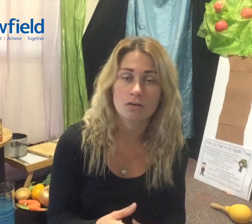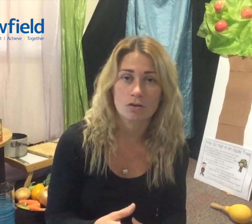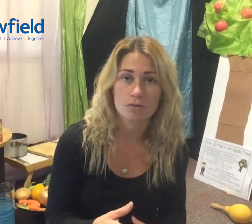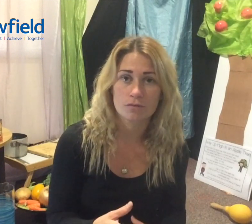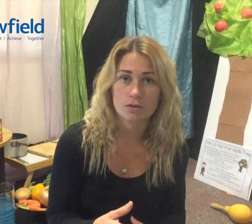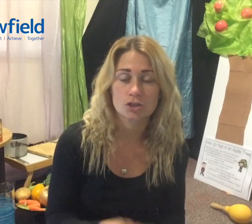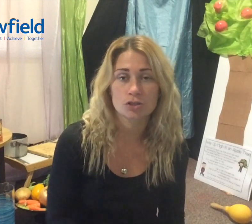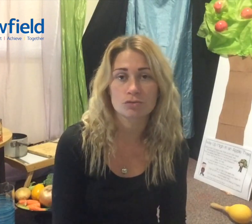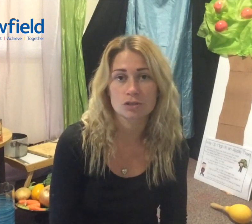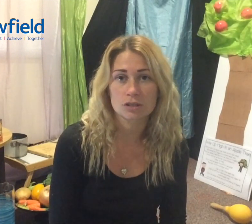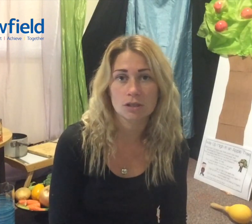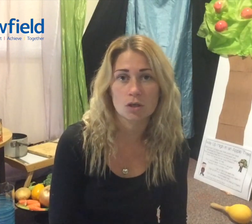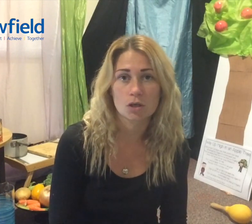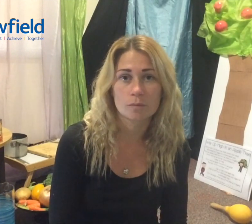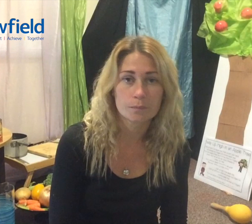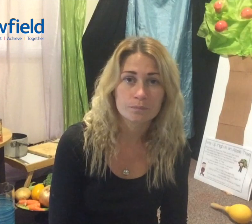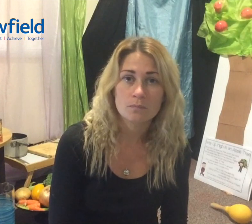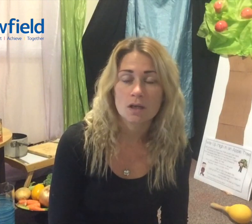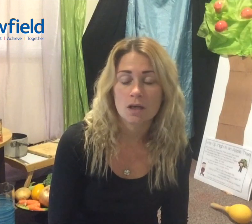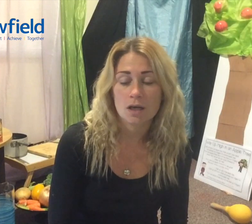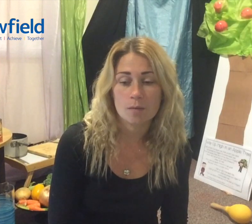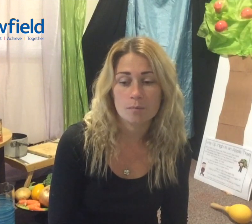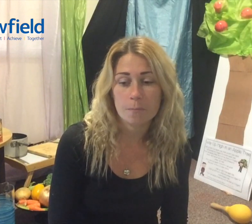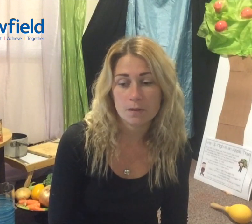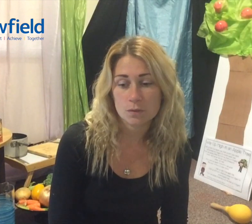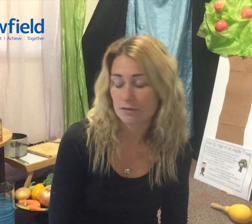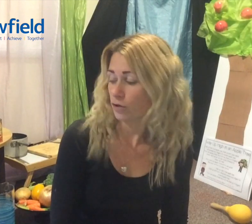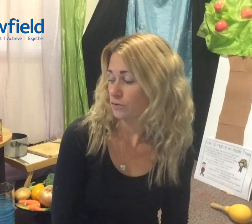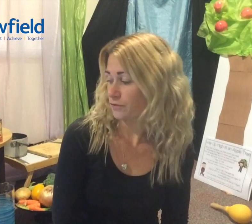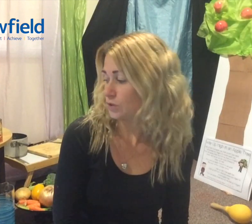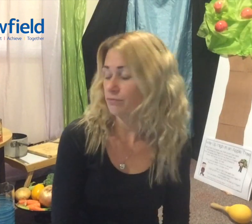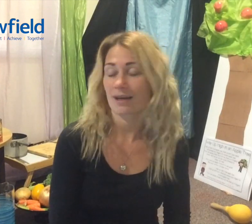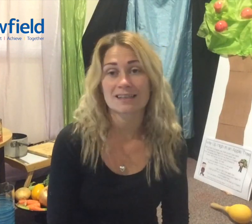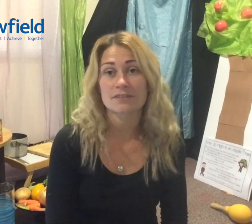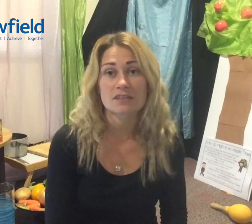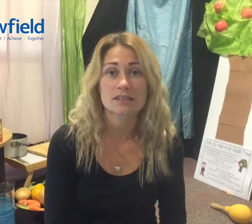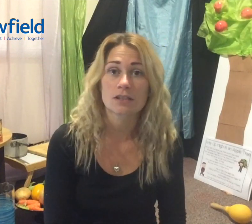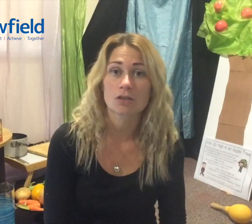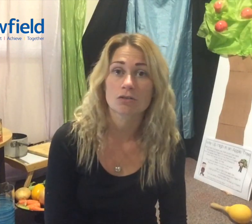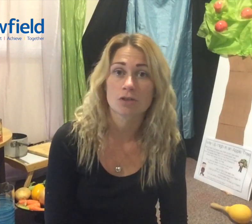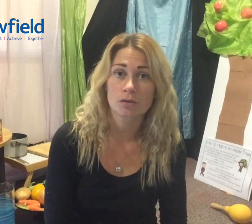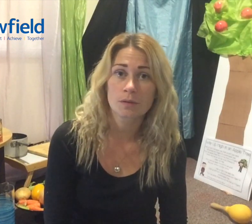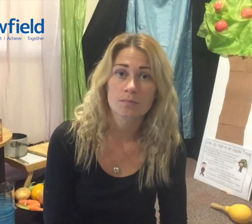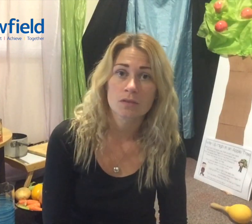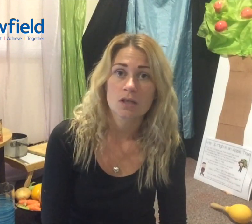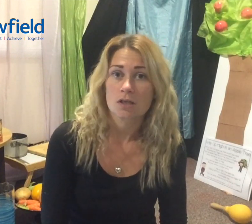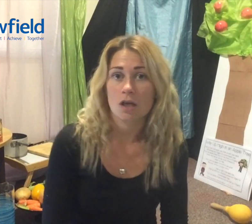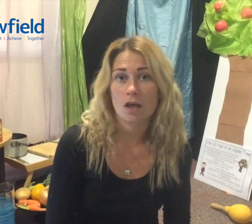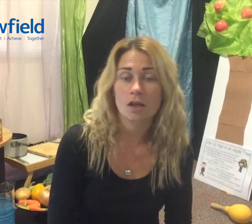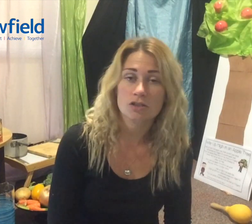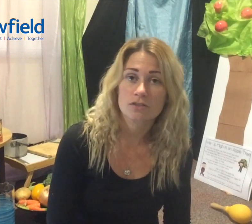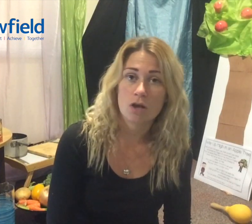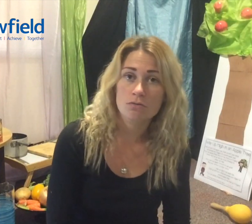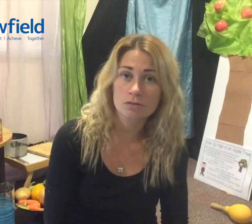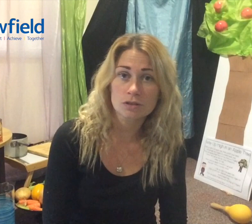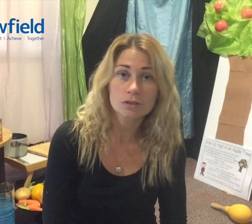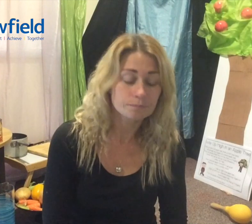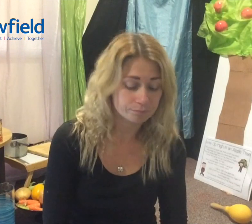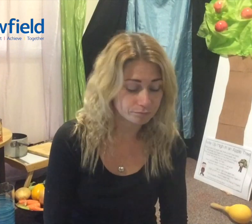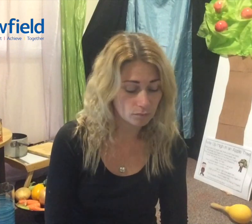home for those children still at home. So it involves a few different activities that you could do. Lots of songs,